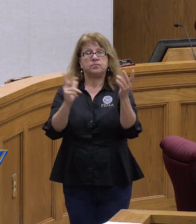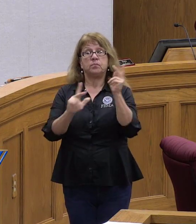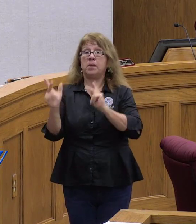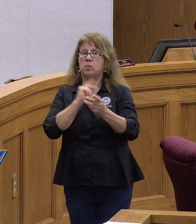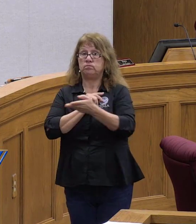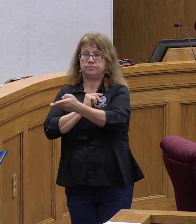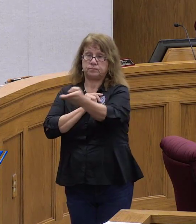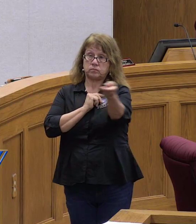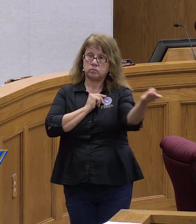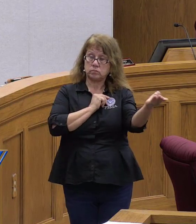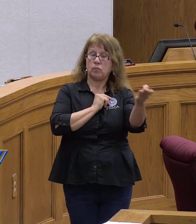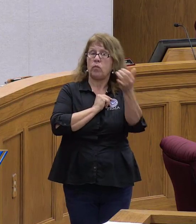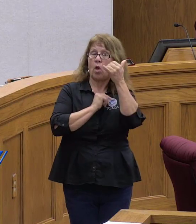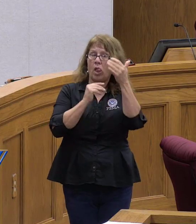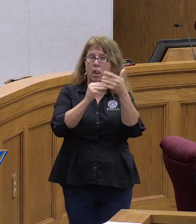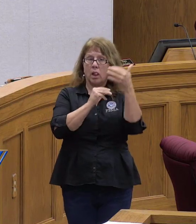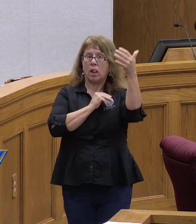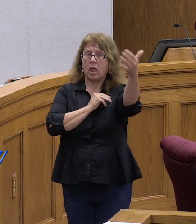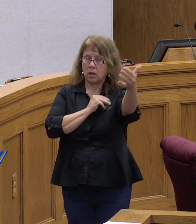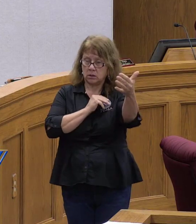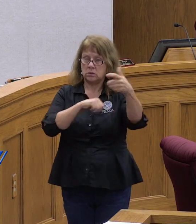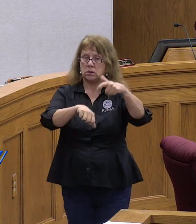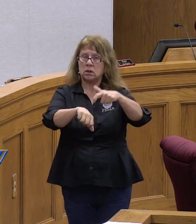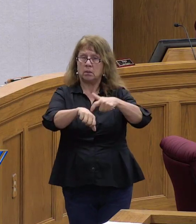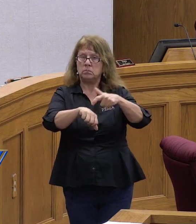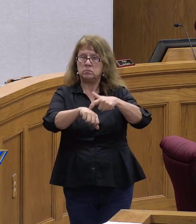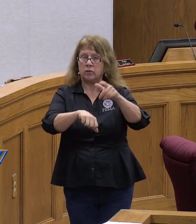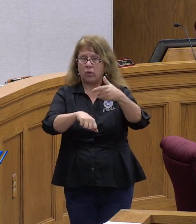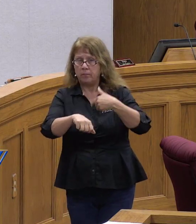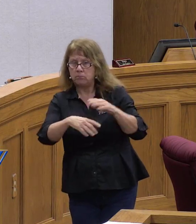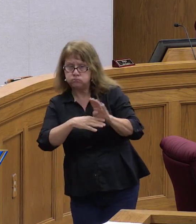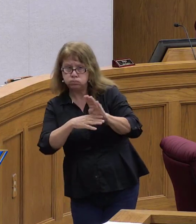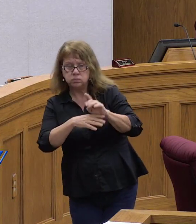please try and call ahead of time. Appointments are certainly welcome.